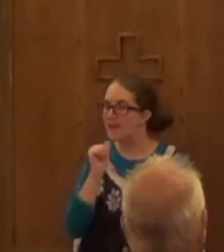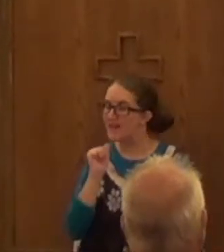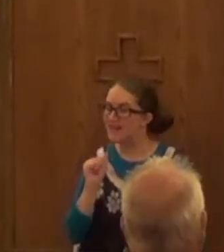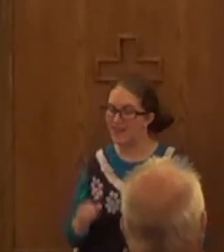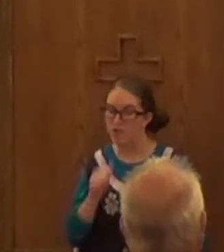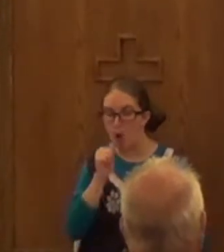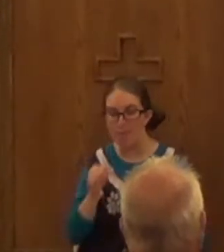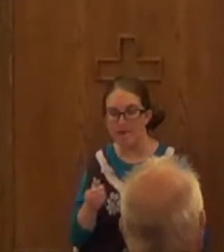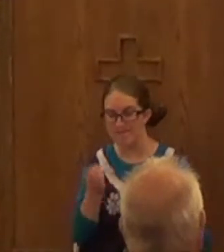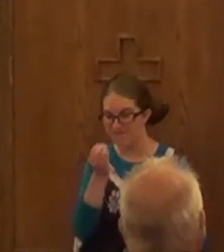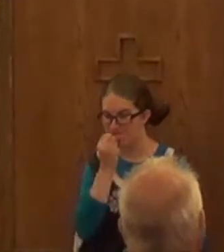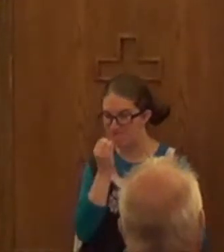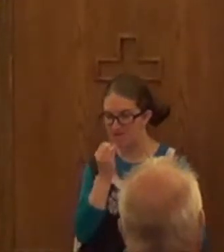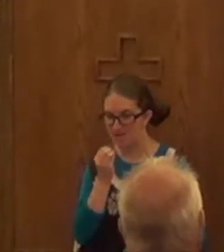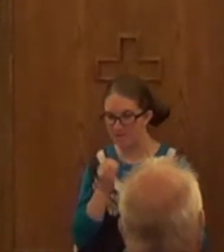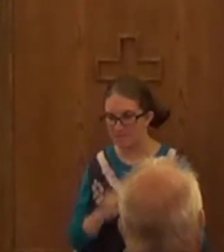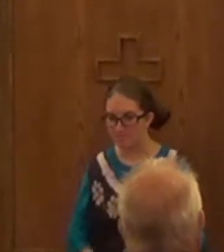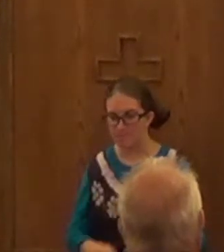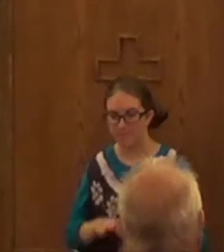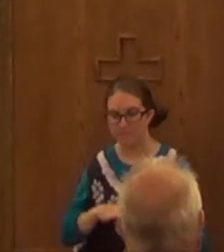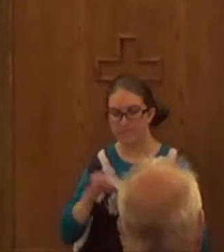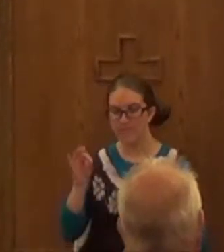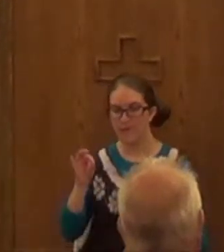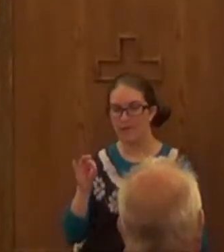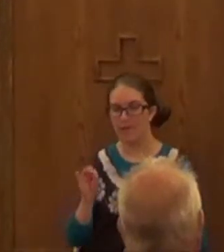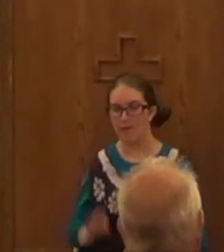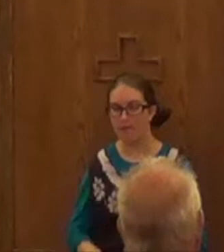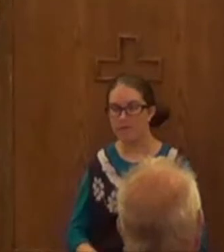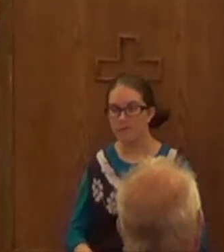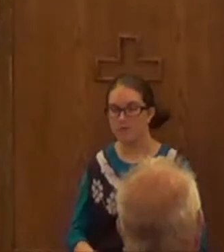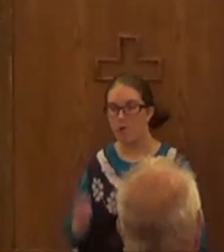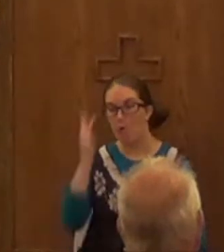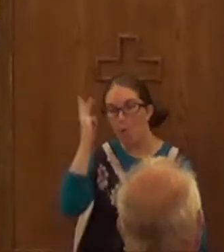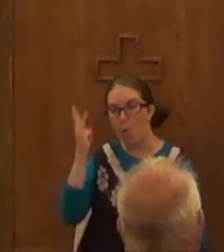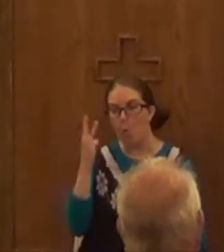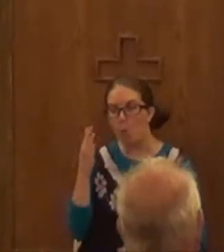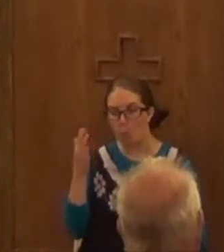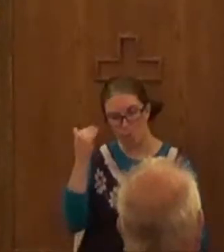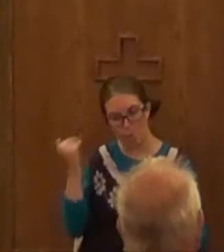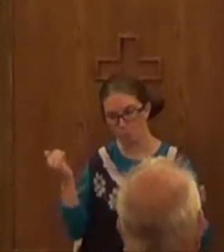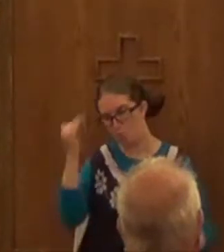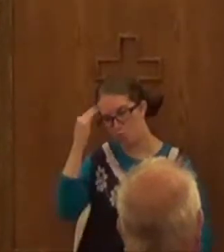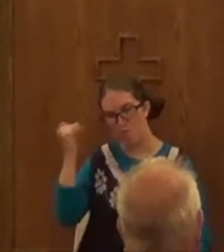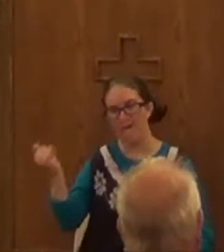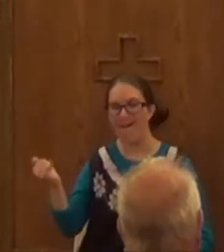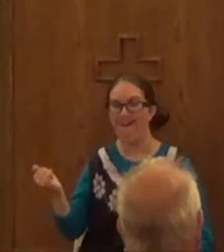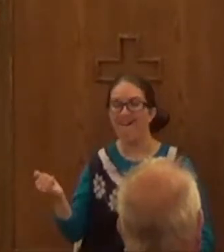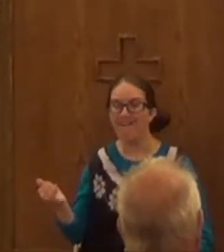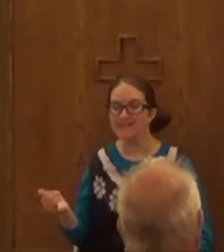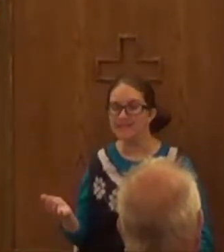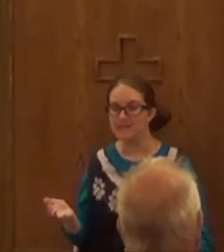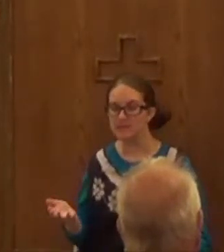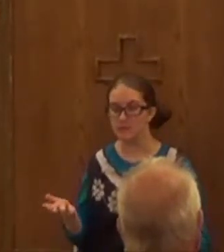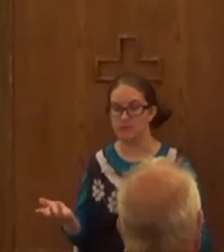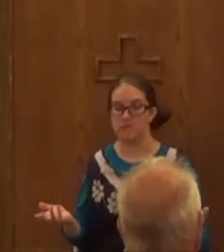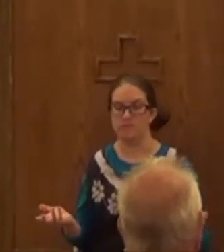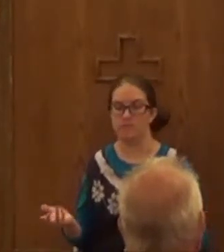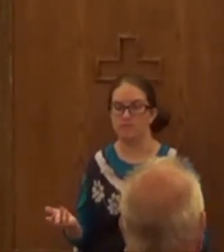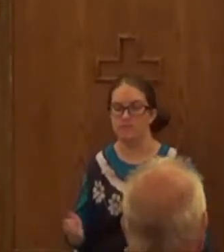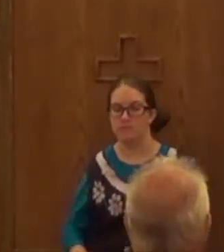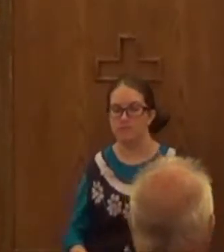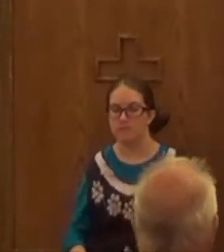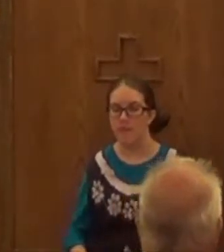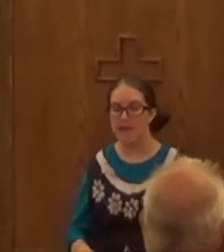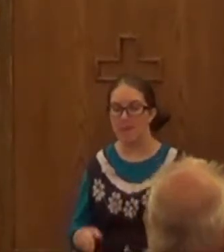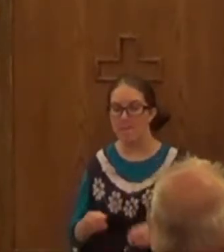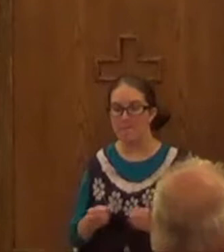spirit of Hagar and feeding the spirit of Ishmael and wonder why we do not have an Isaac in our life. As much